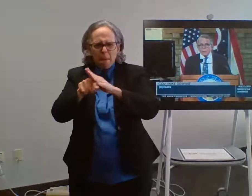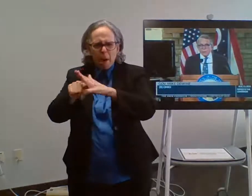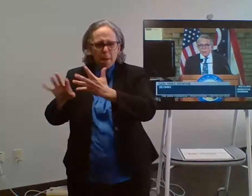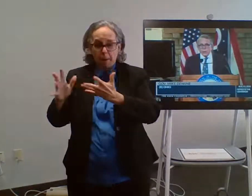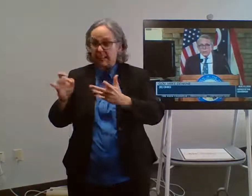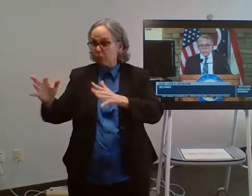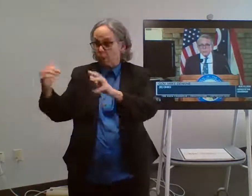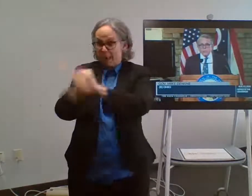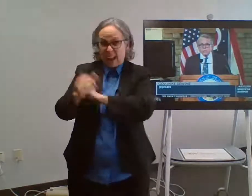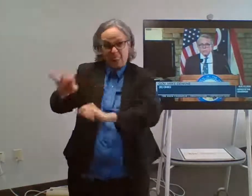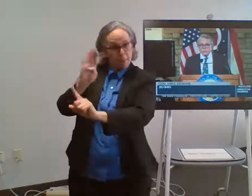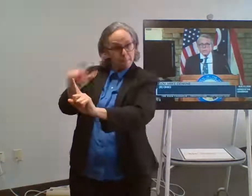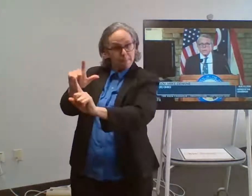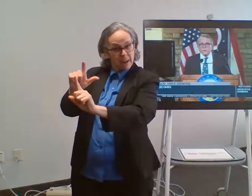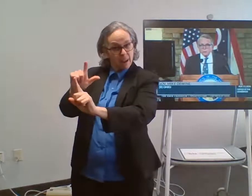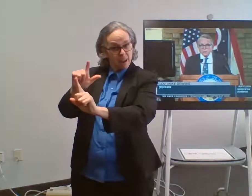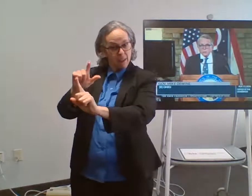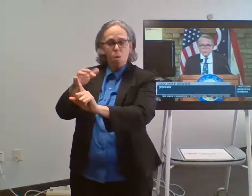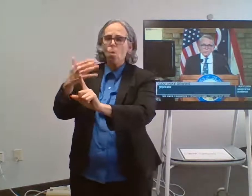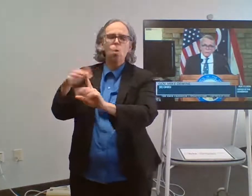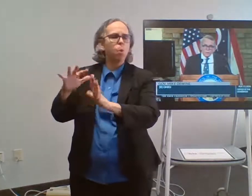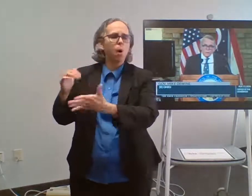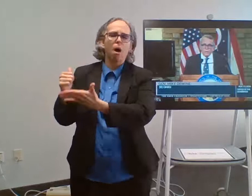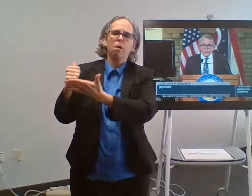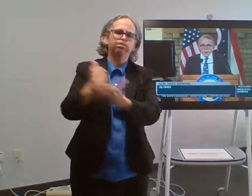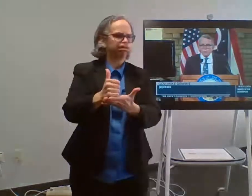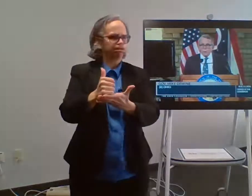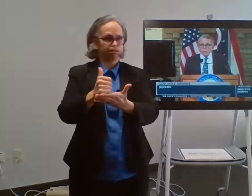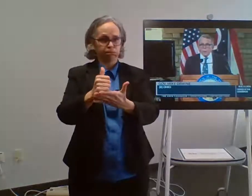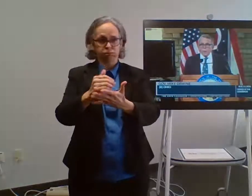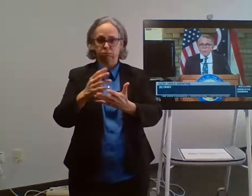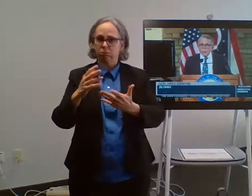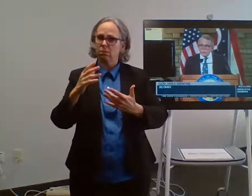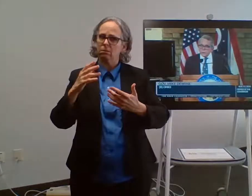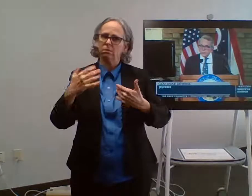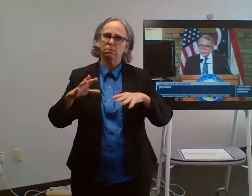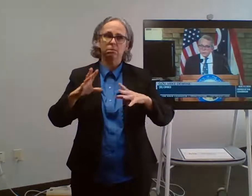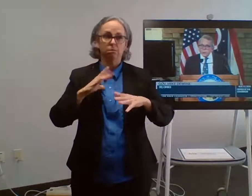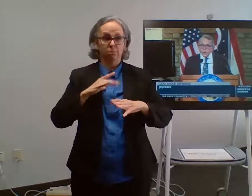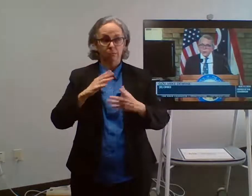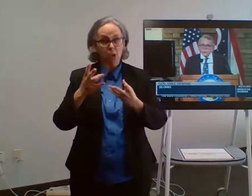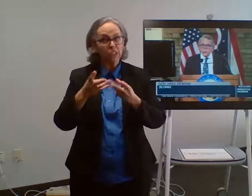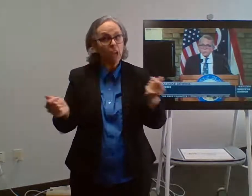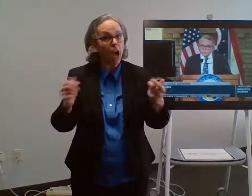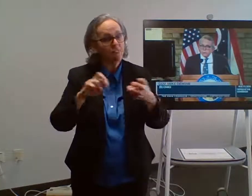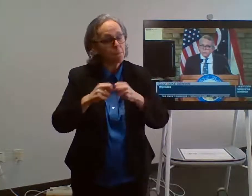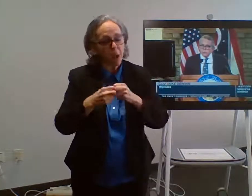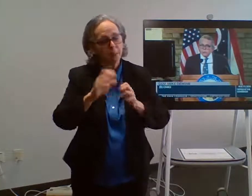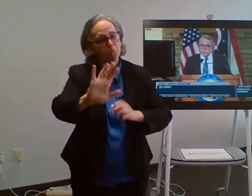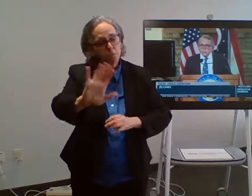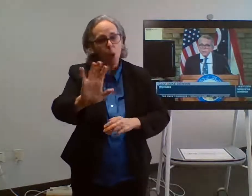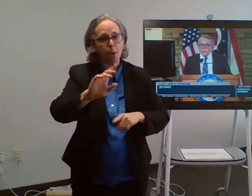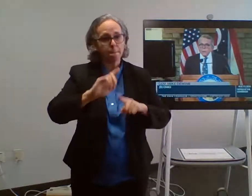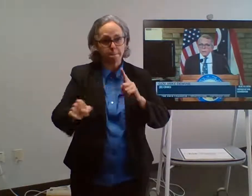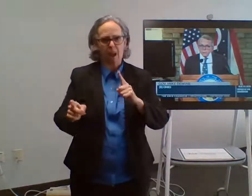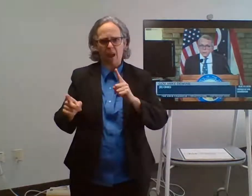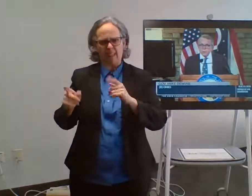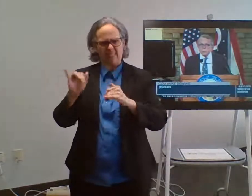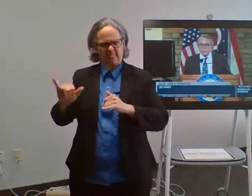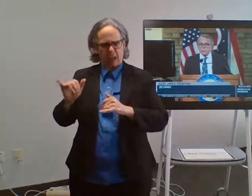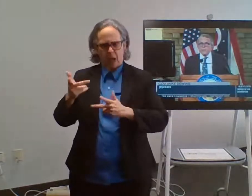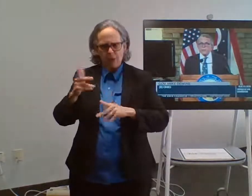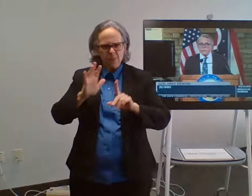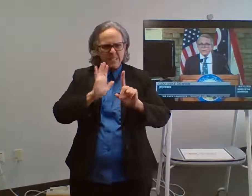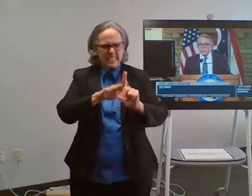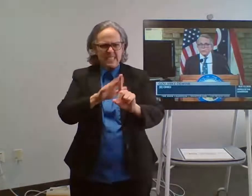be a very, very significant tool. It won't solve every problem. I'll tell you, when you talk to chiefs of police in